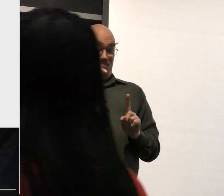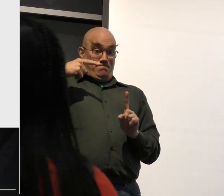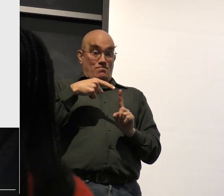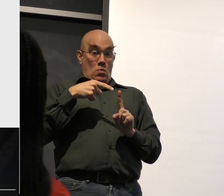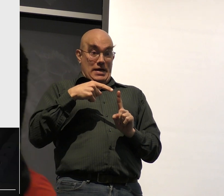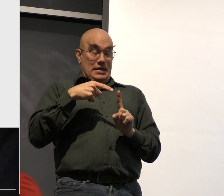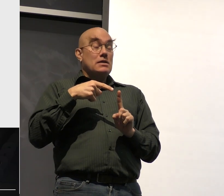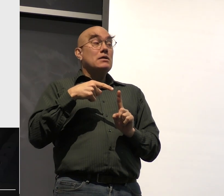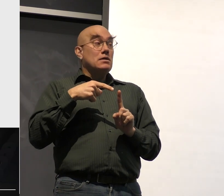For me,